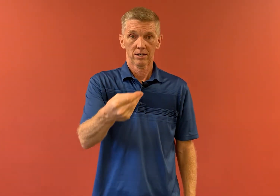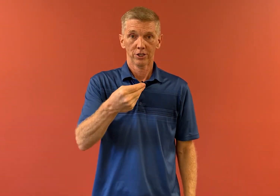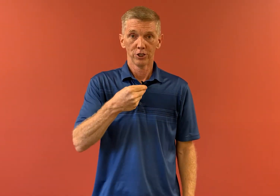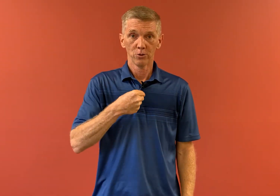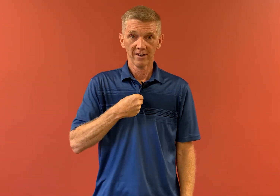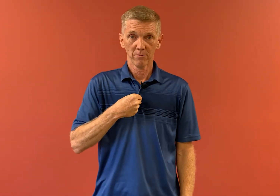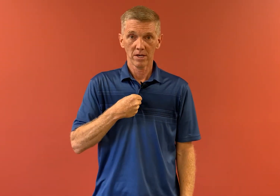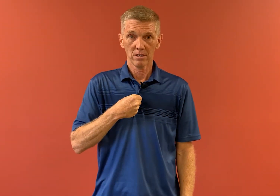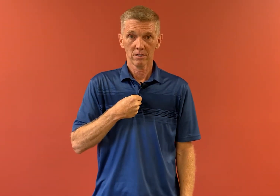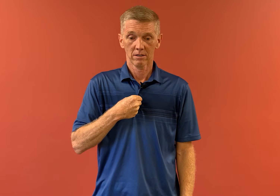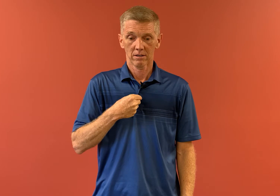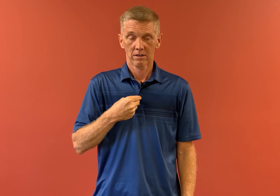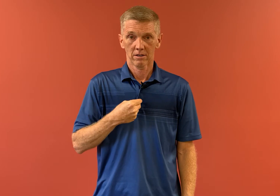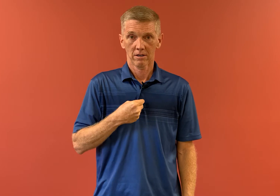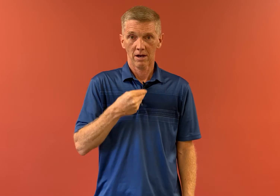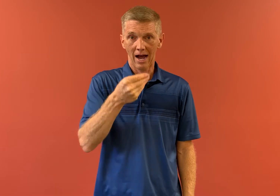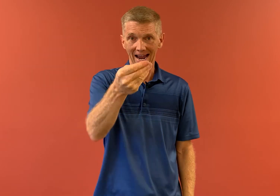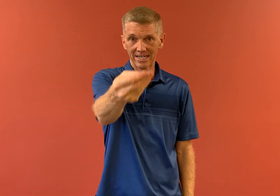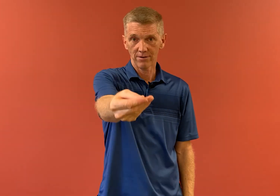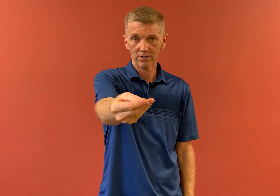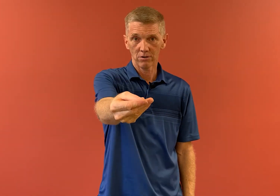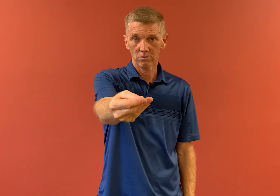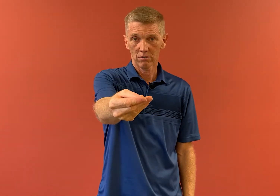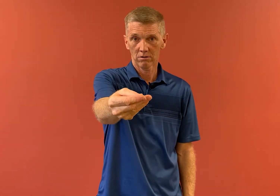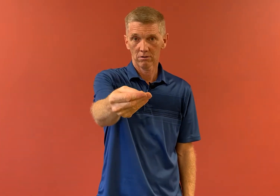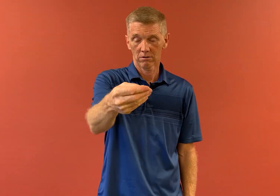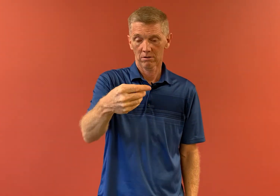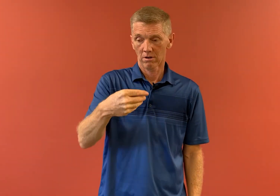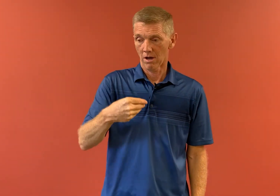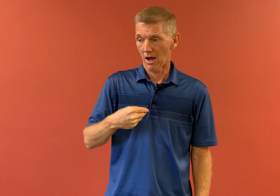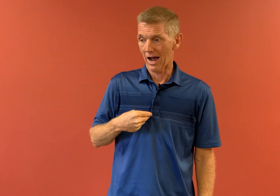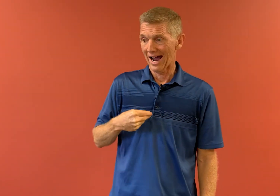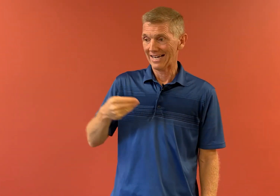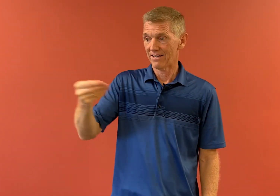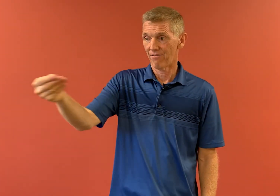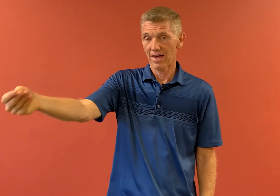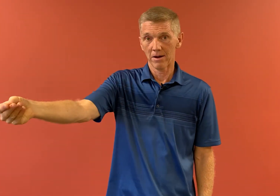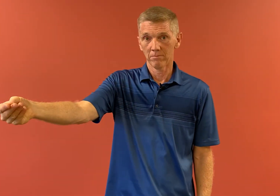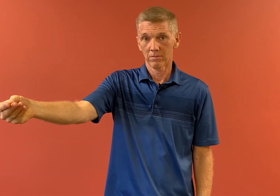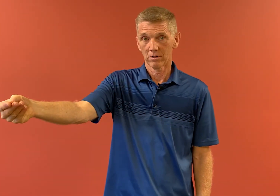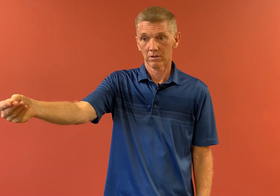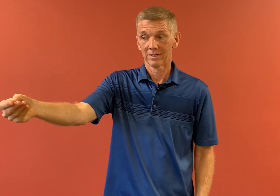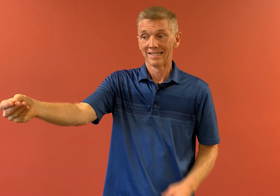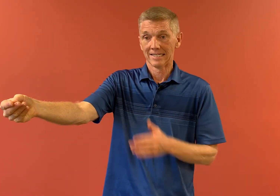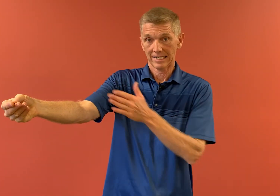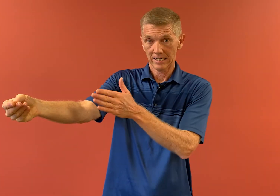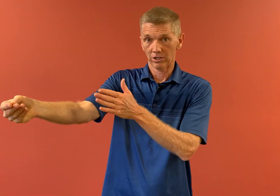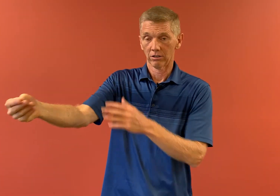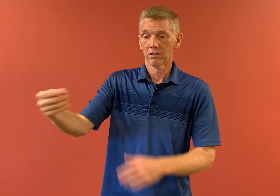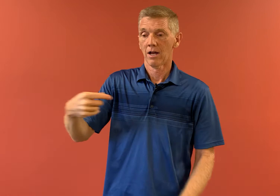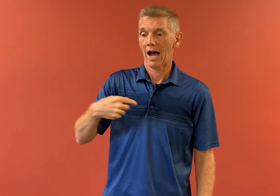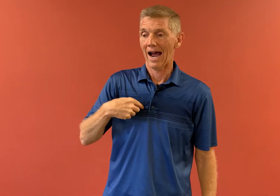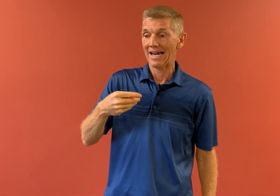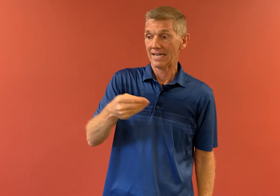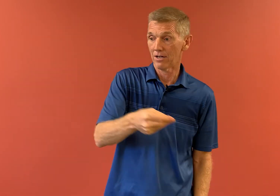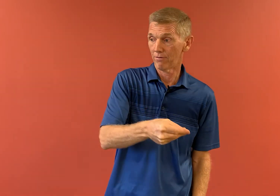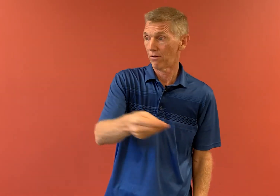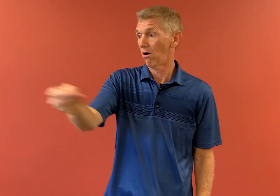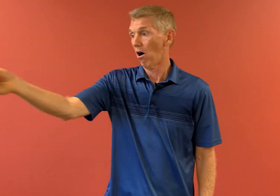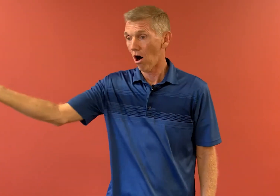You give me, I give you, I give them, singular, I give all